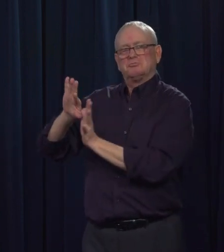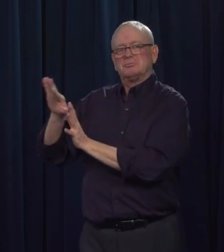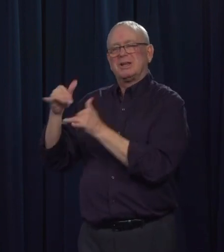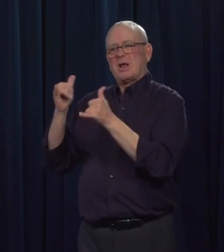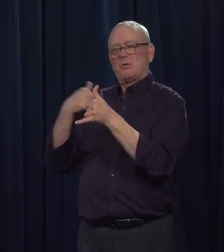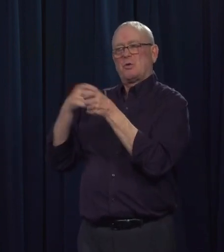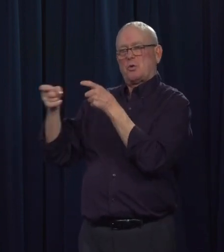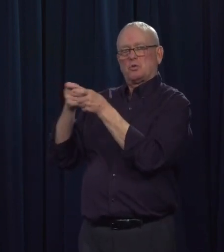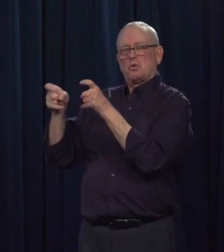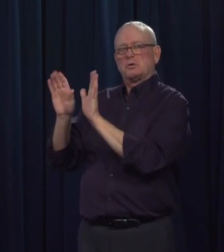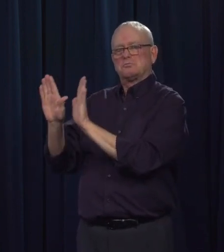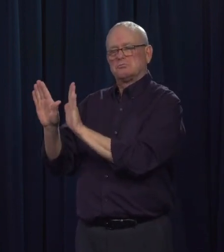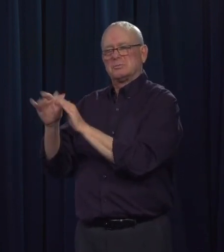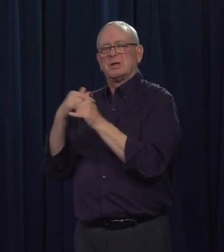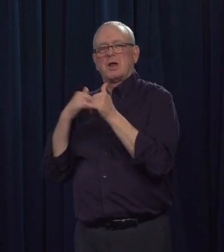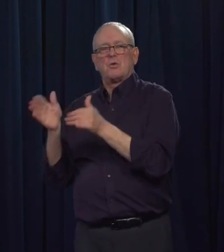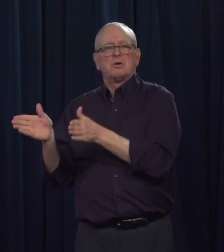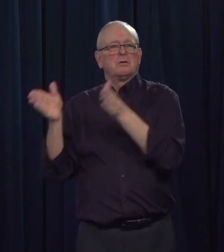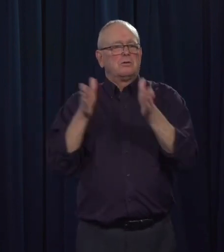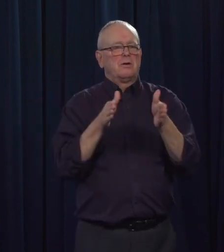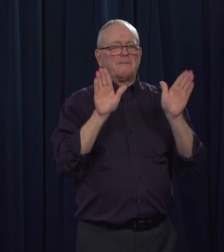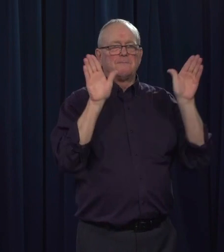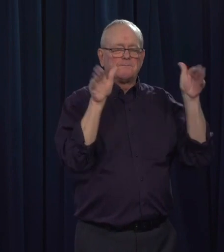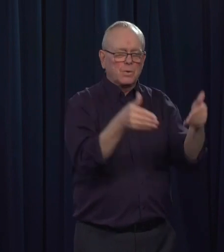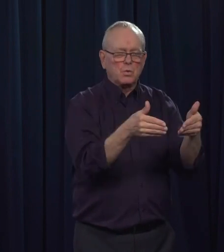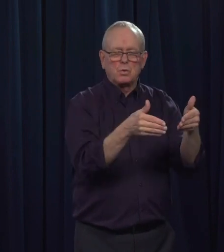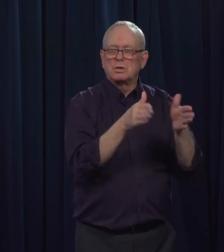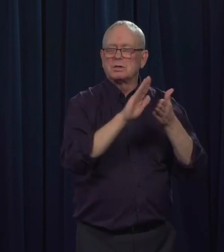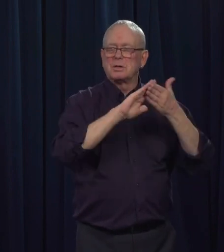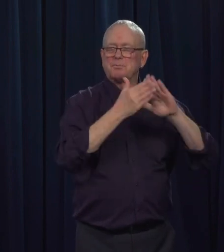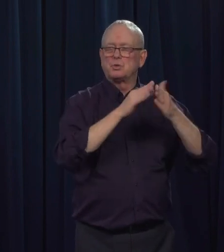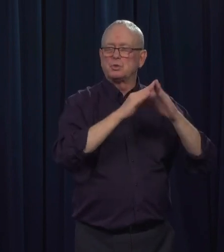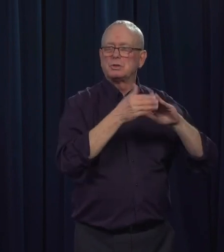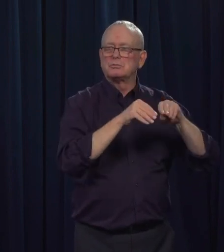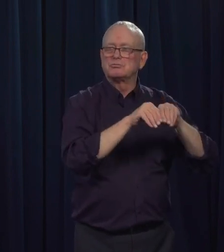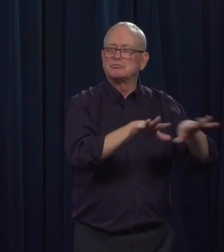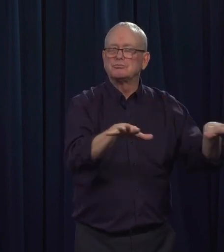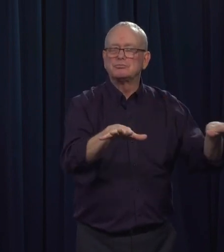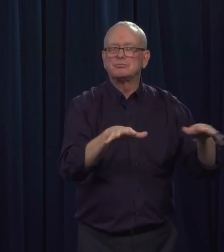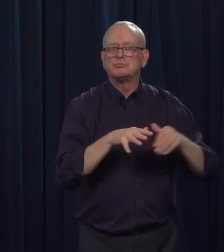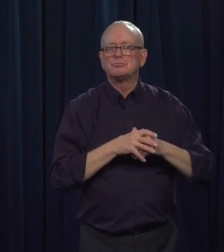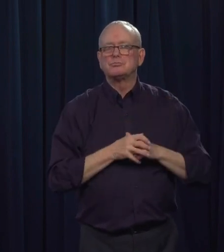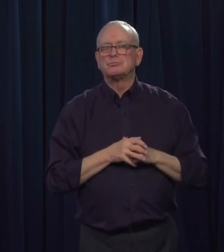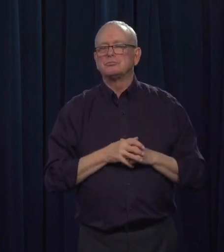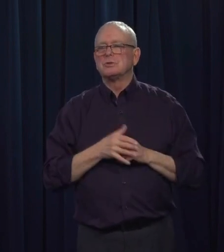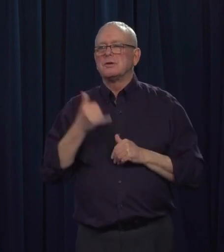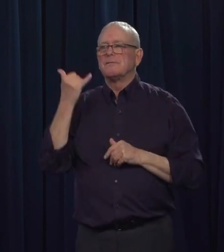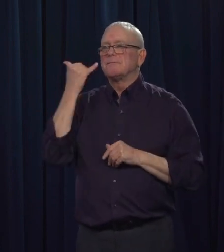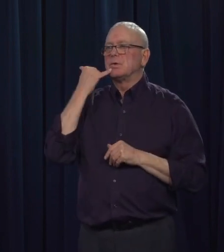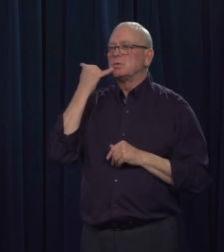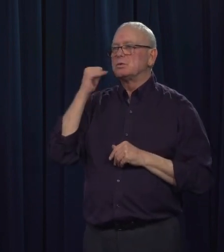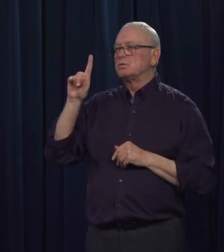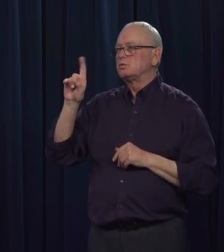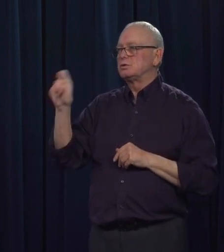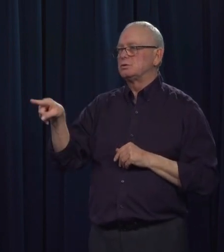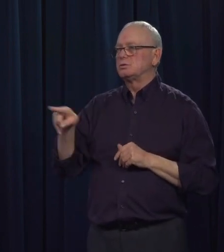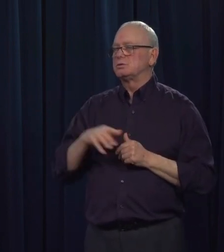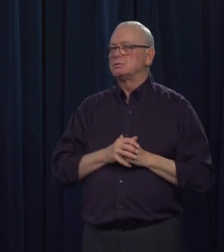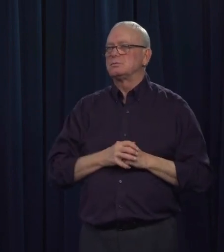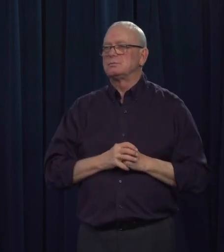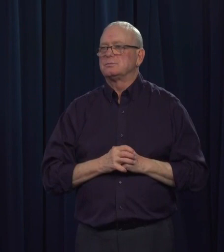please? Yes, the first question is from Rick Bell of the Calgary Sun. Your line is open. Please go ahead. Good afternoon,